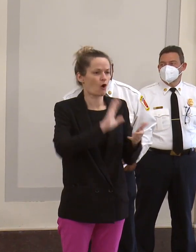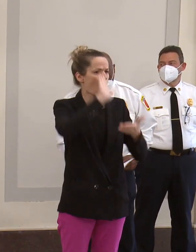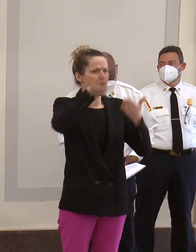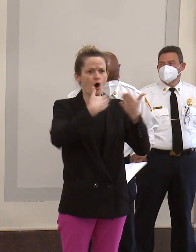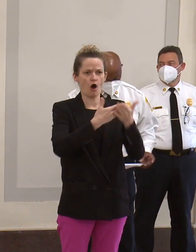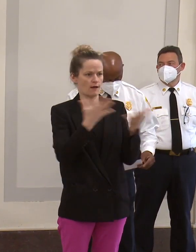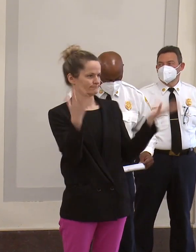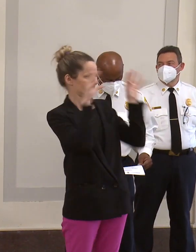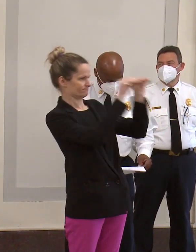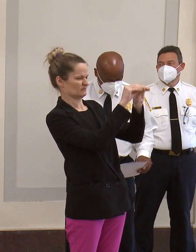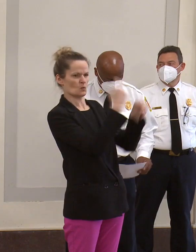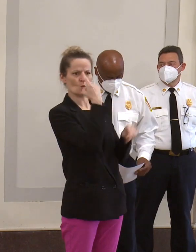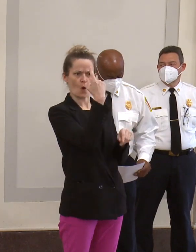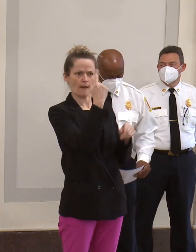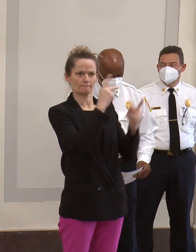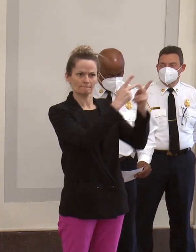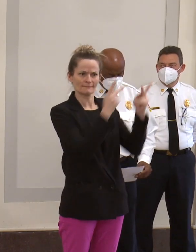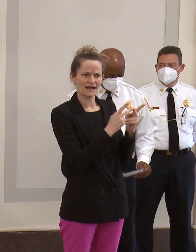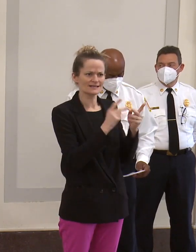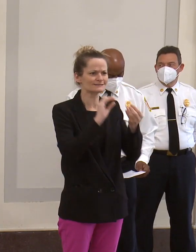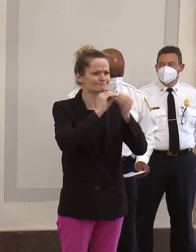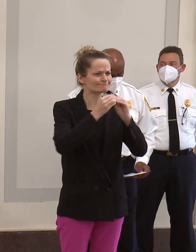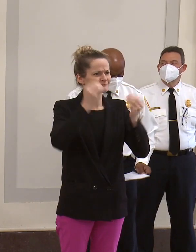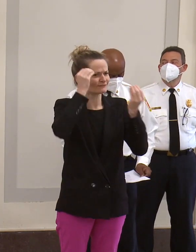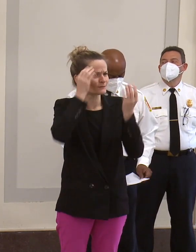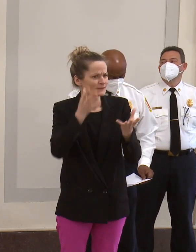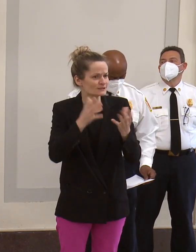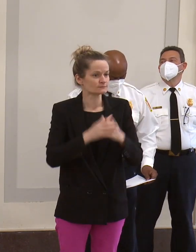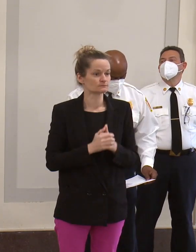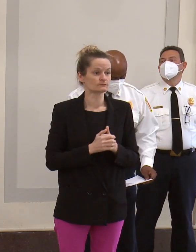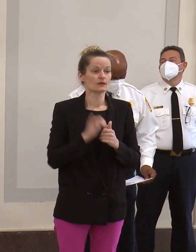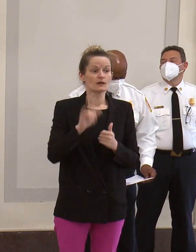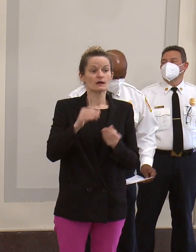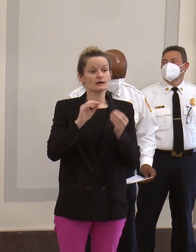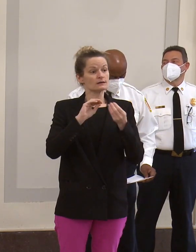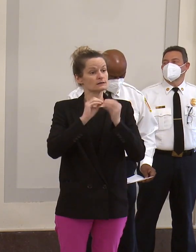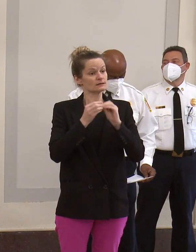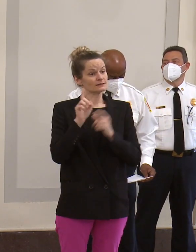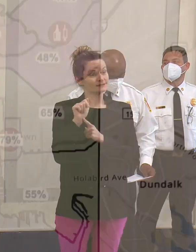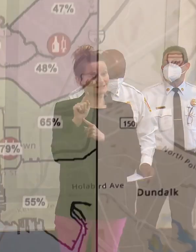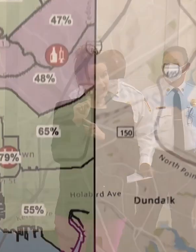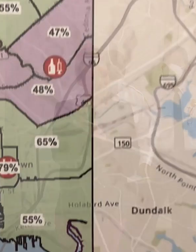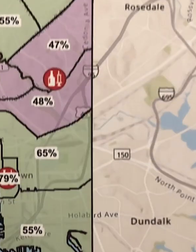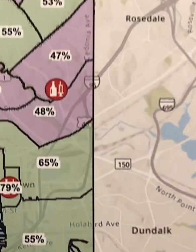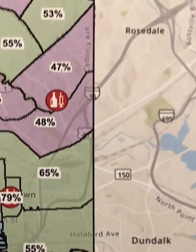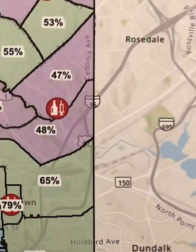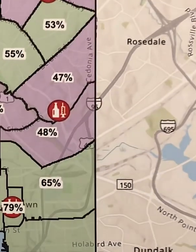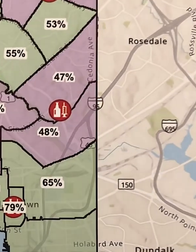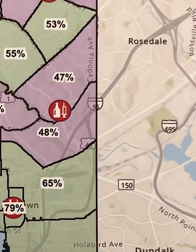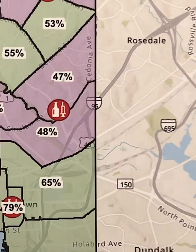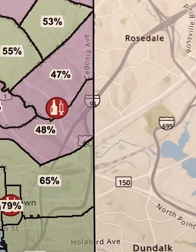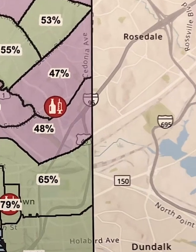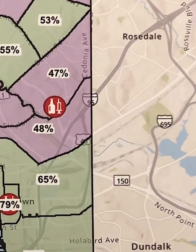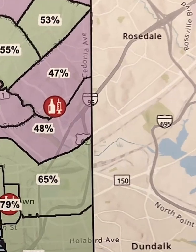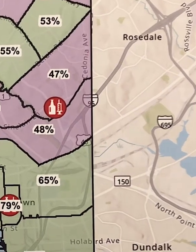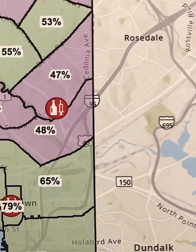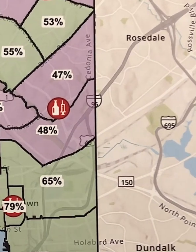more targeted data about our city's vaccination progress by detailing rates of vaccination